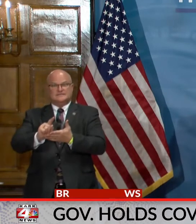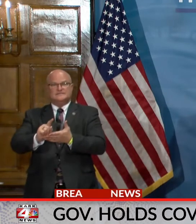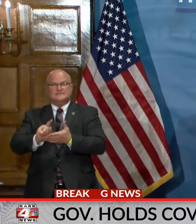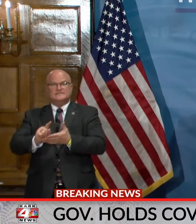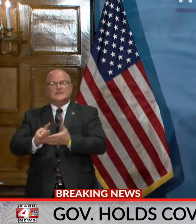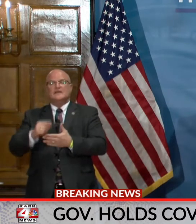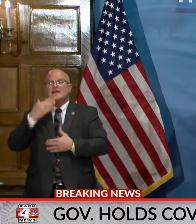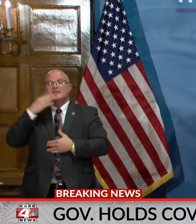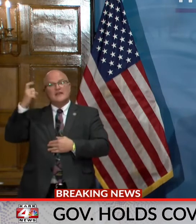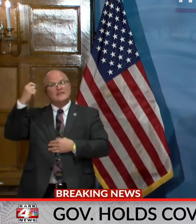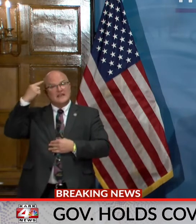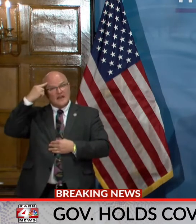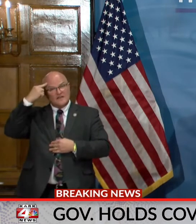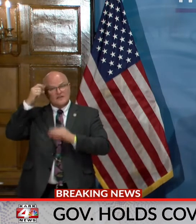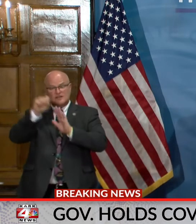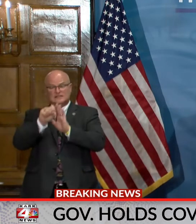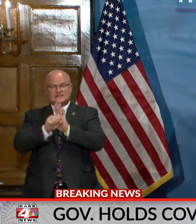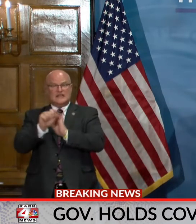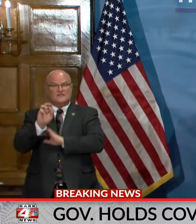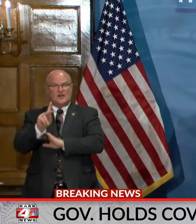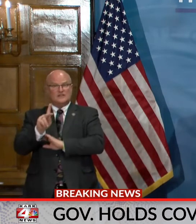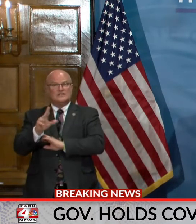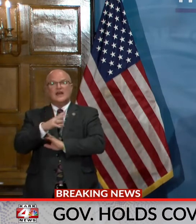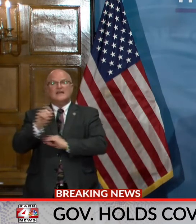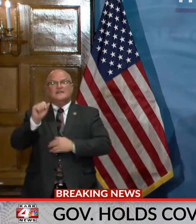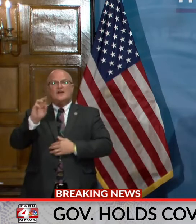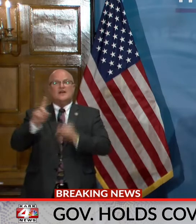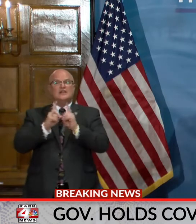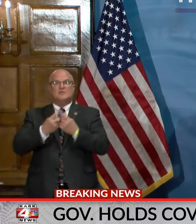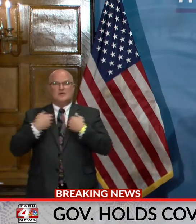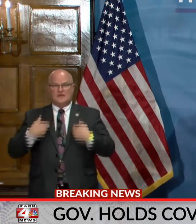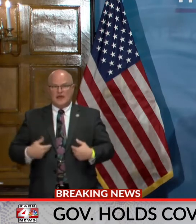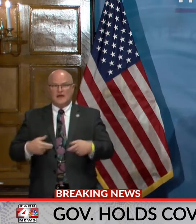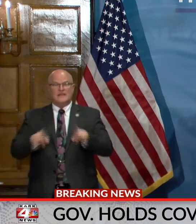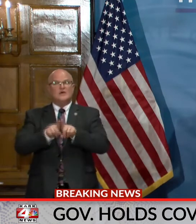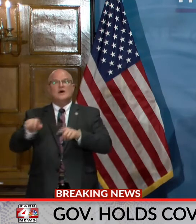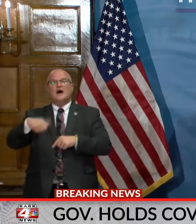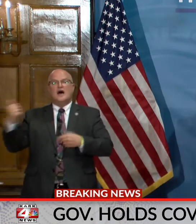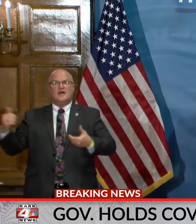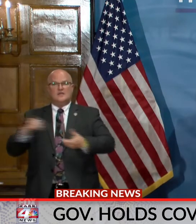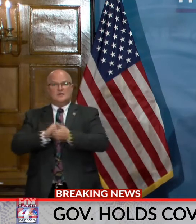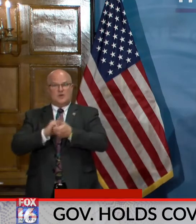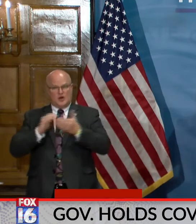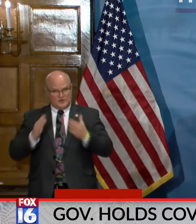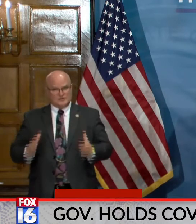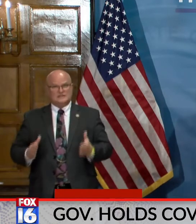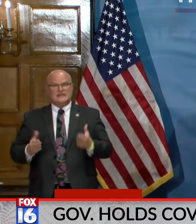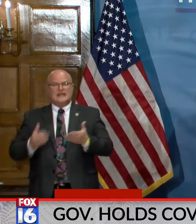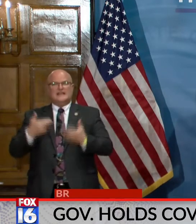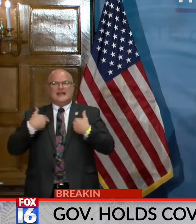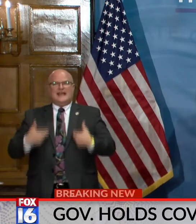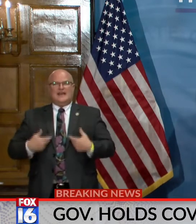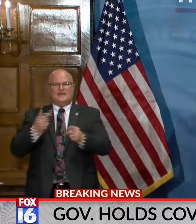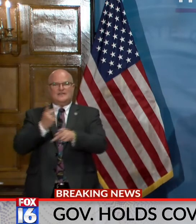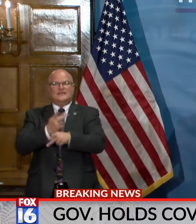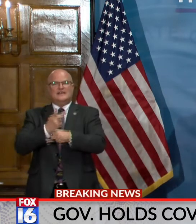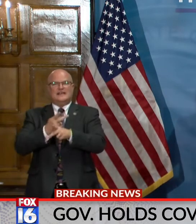the Governor, the state of Arkansas, and the Arkansas Department of Health, as well as other partners in the healthcare